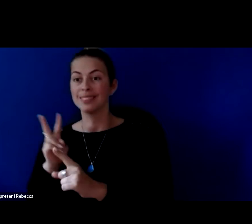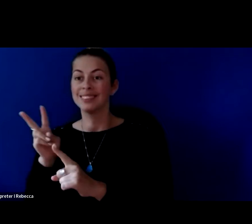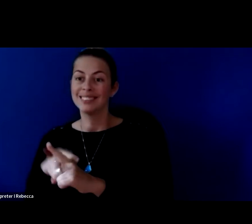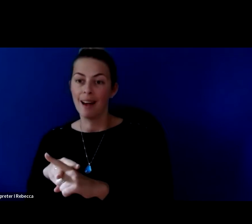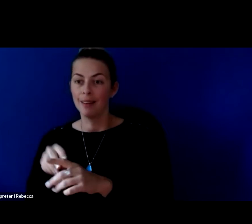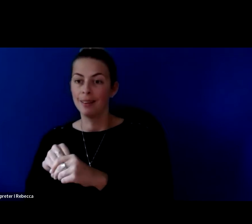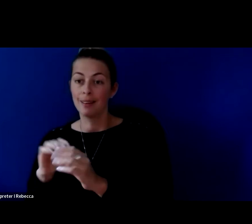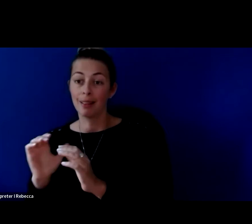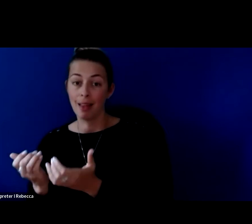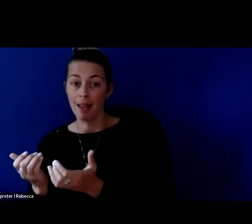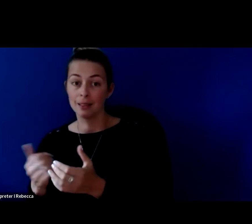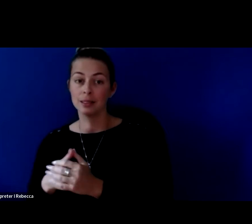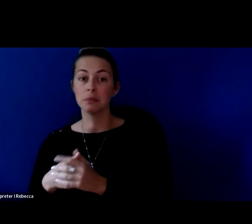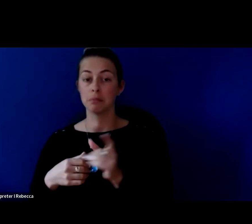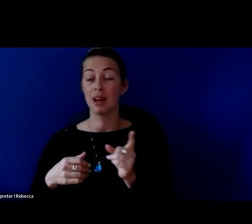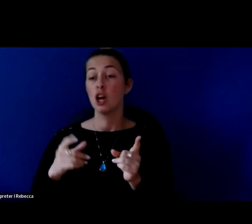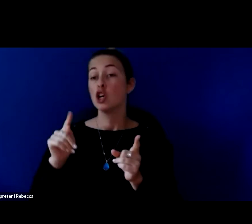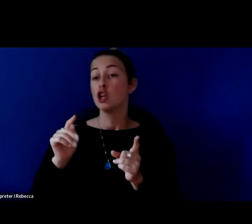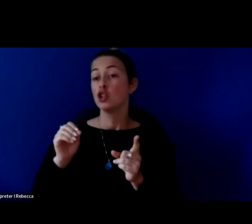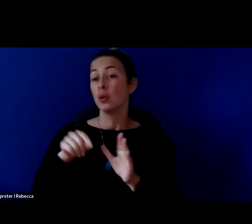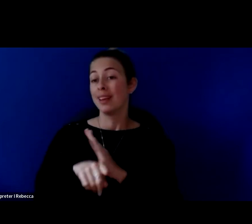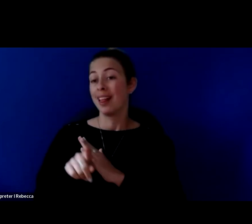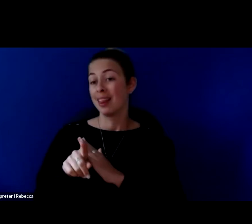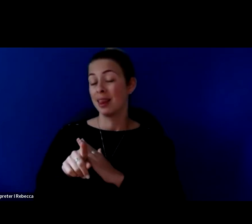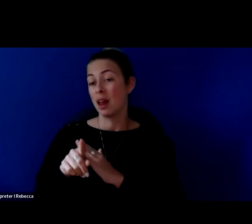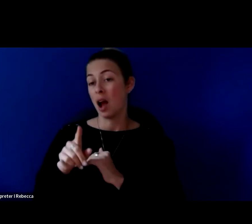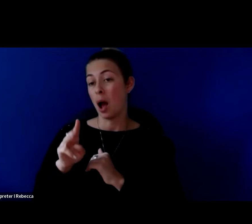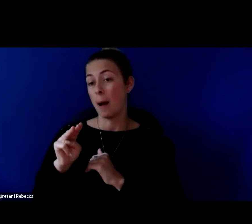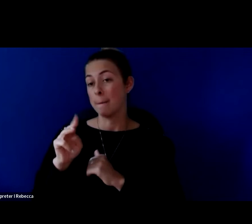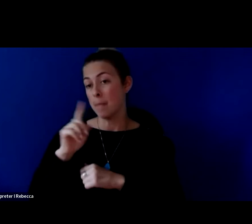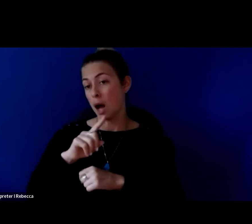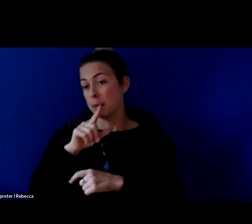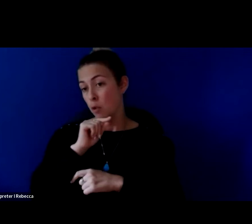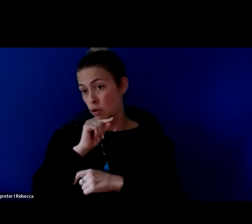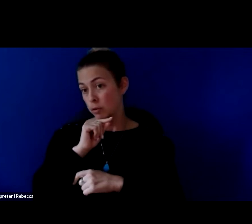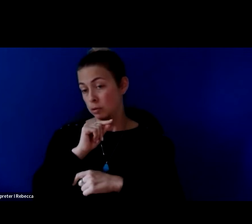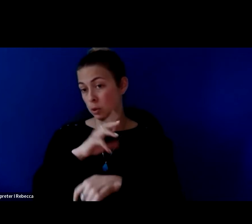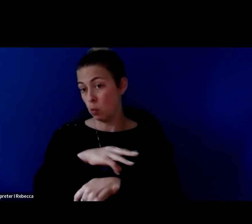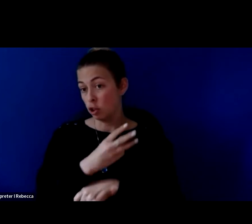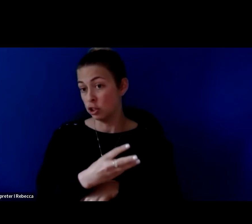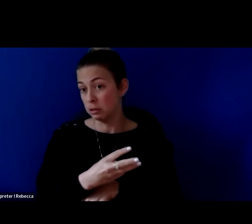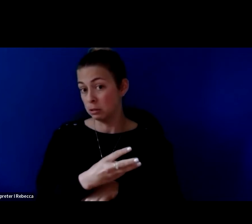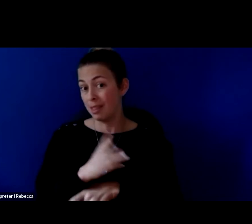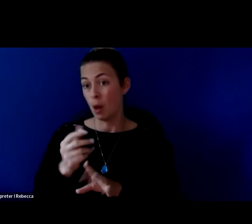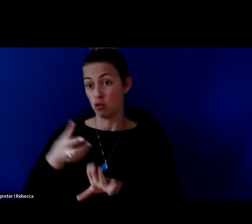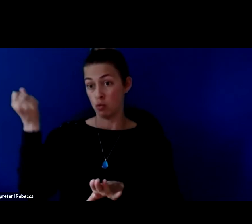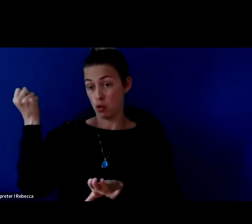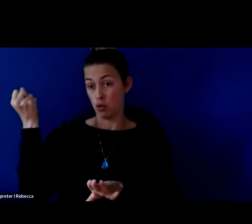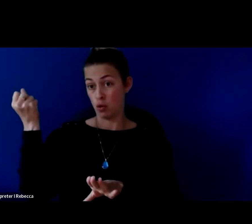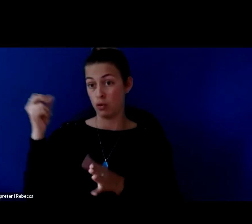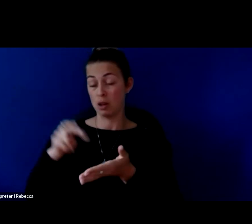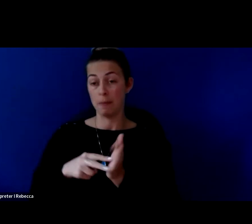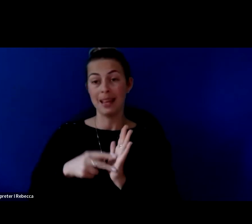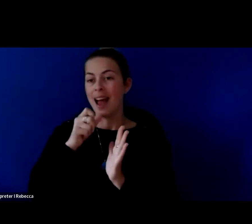I'll note here for a moment, To Kill a Mockingbird in the state of Washington in one district was removed as a required